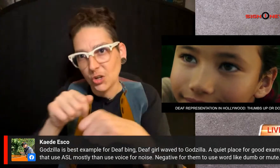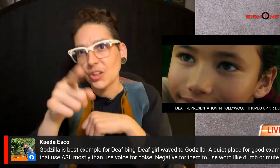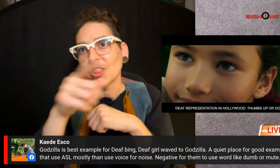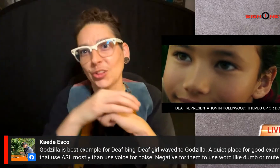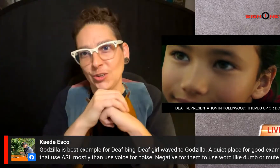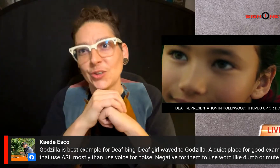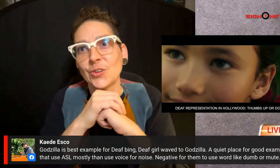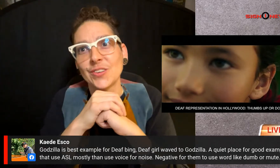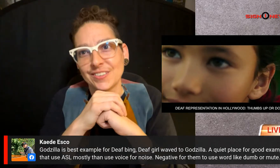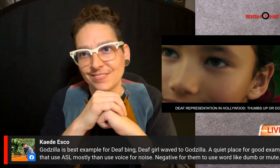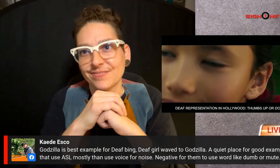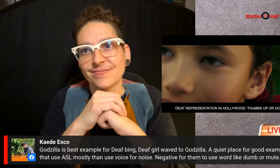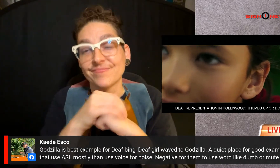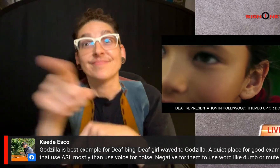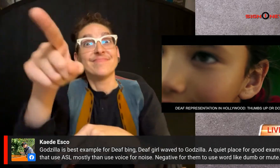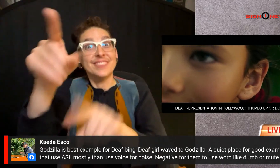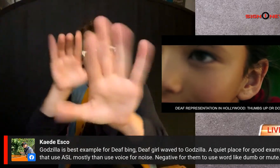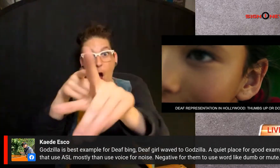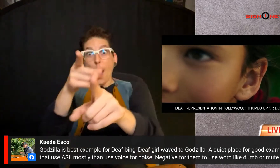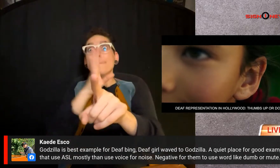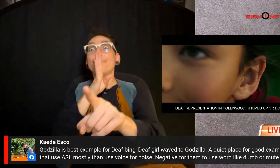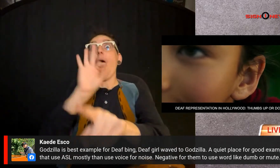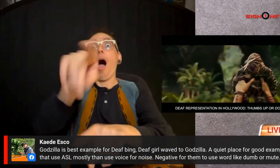Right. I agree with you.